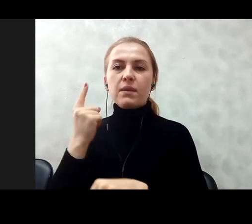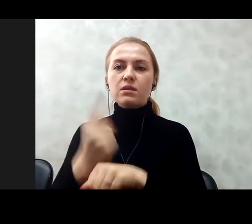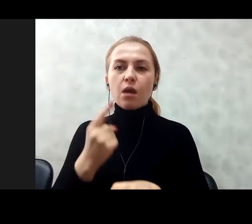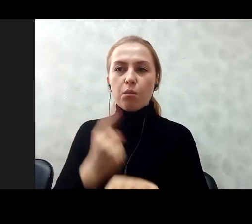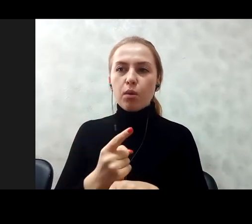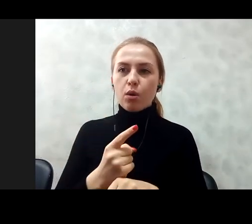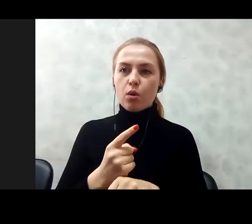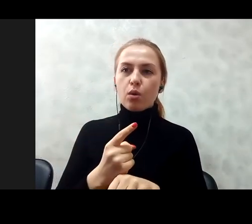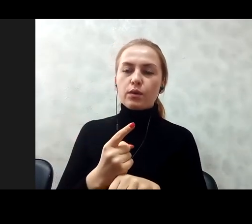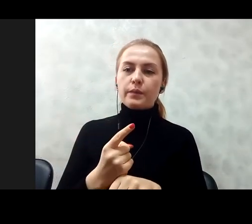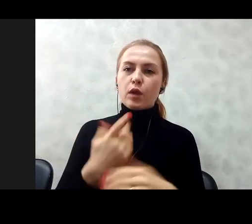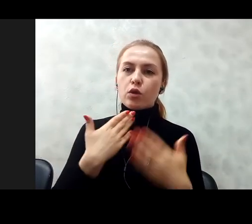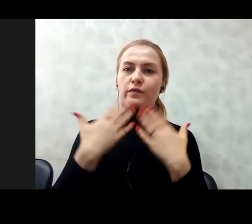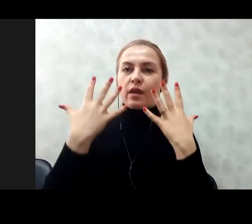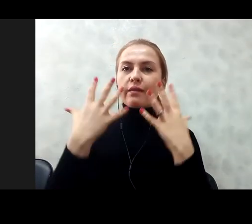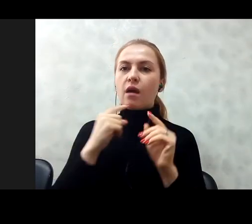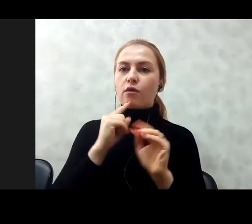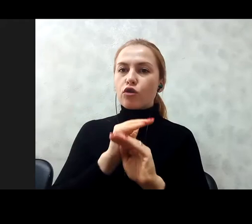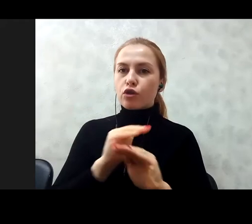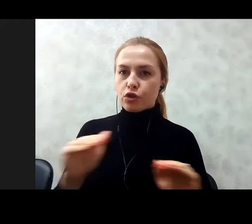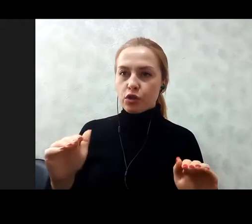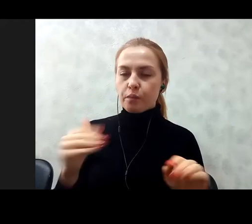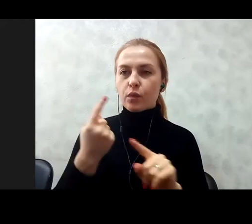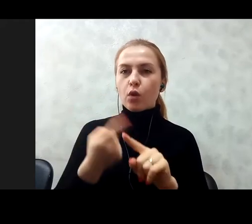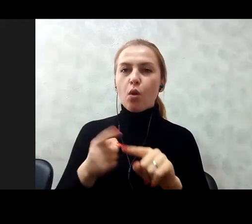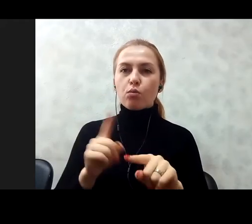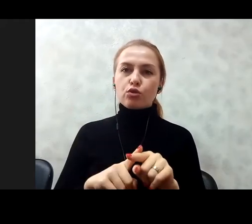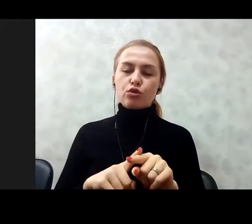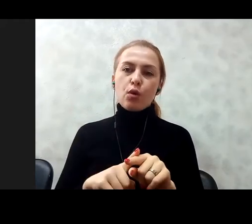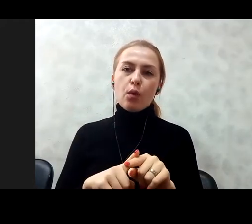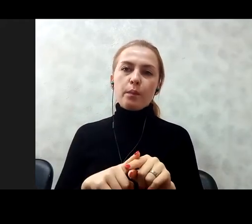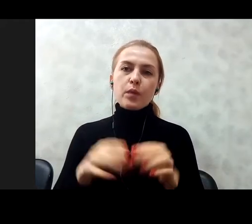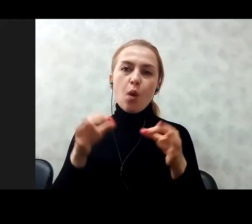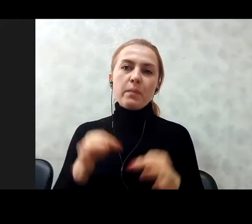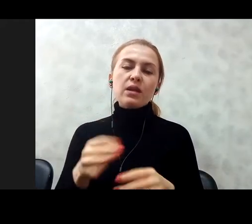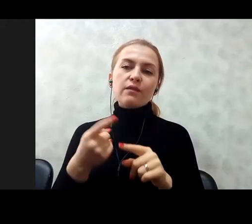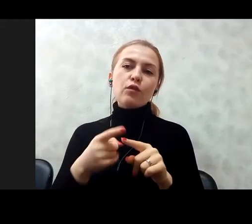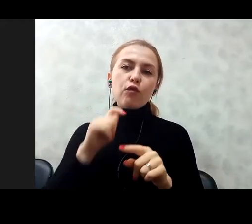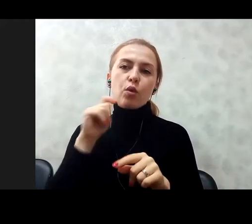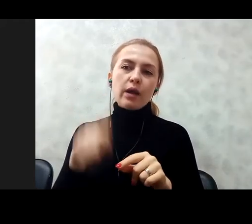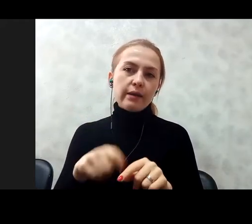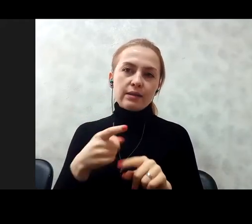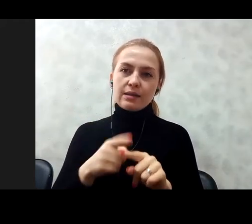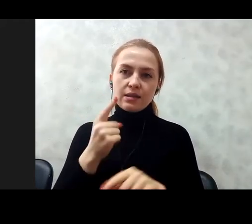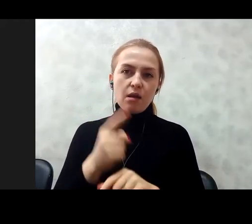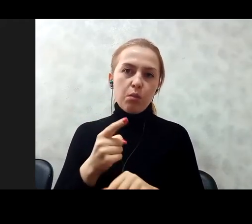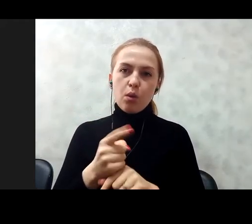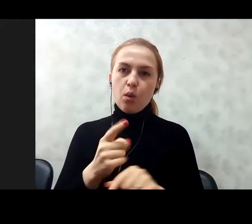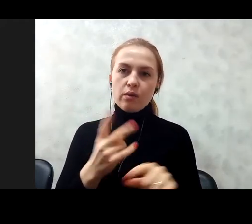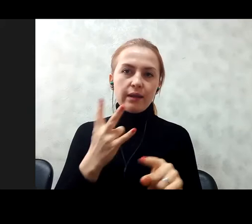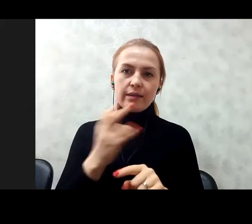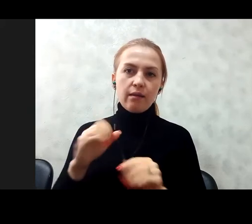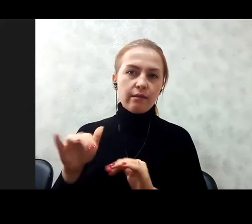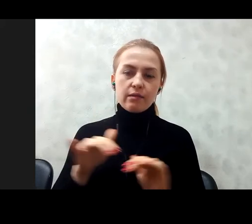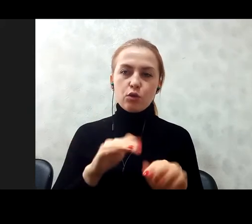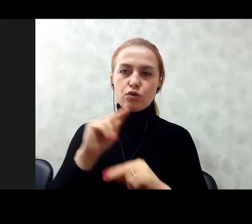the system of prohibitions or bans, for example, the so-called quiet days,